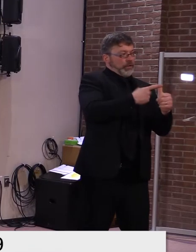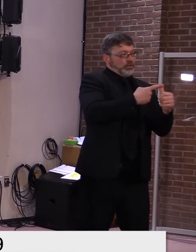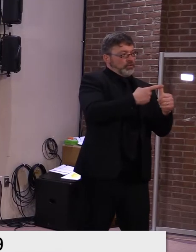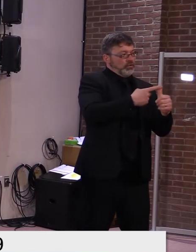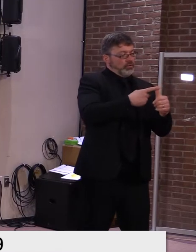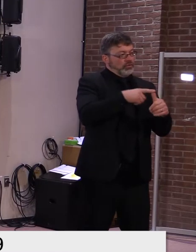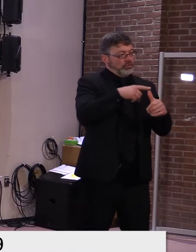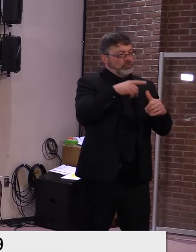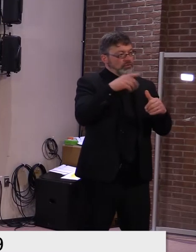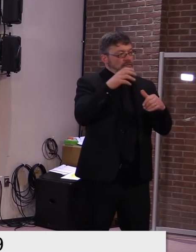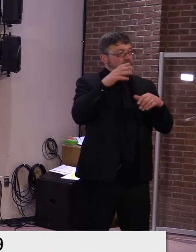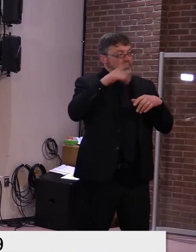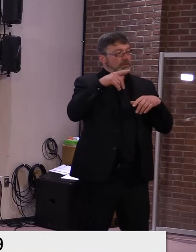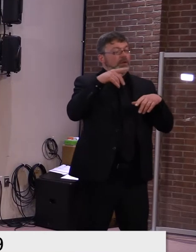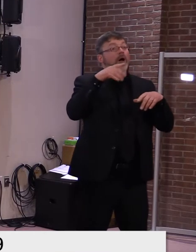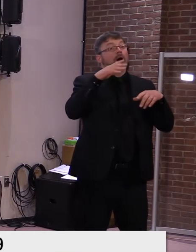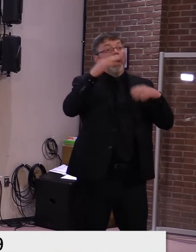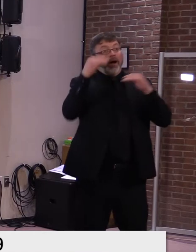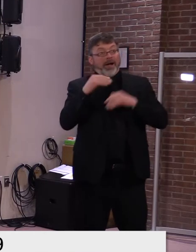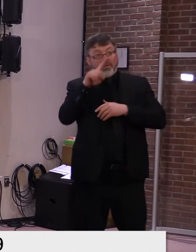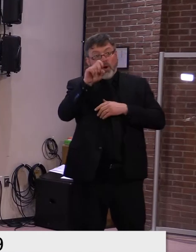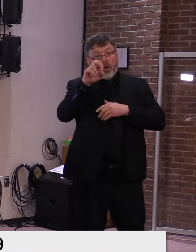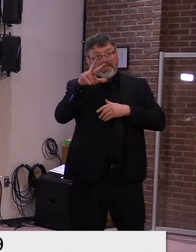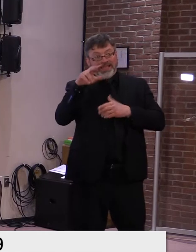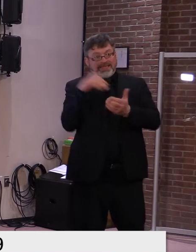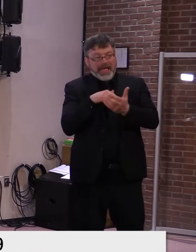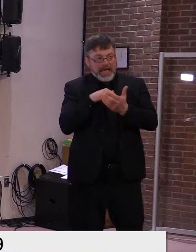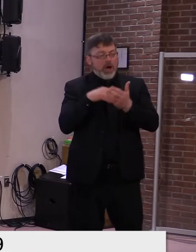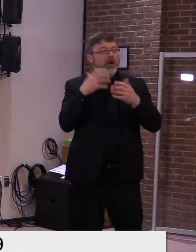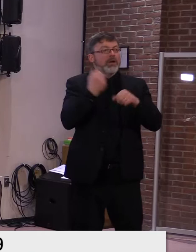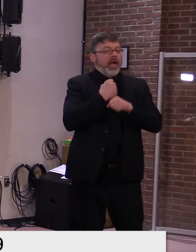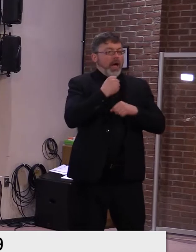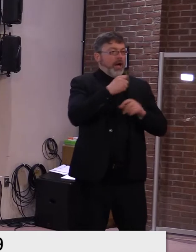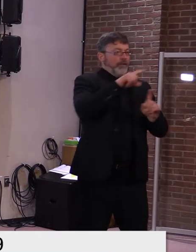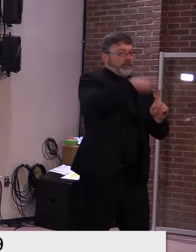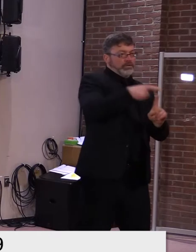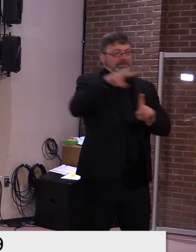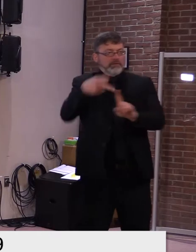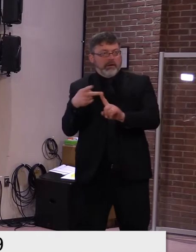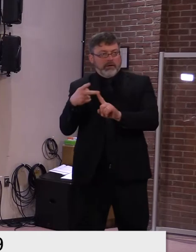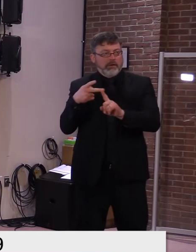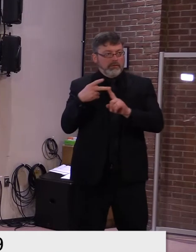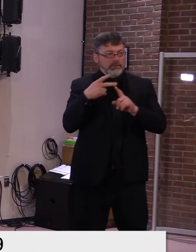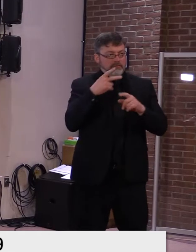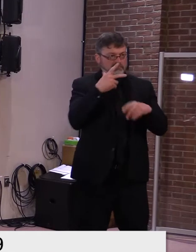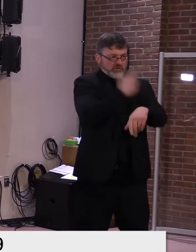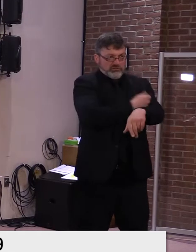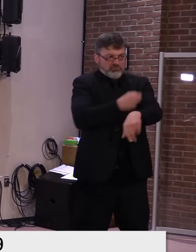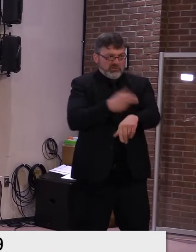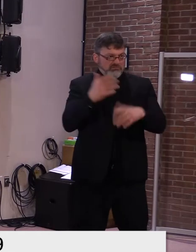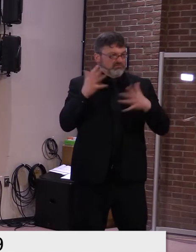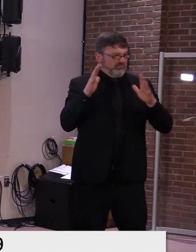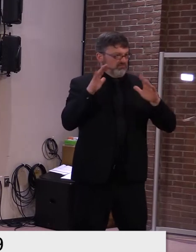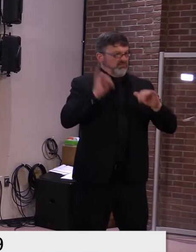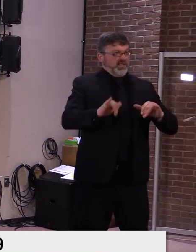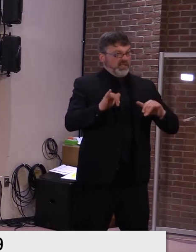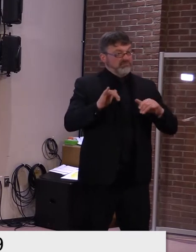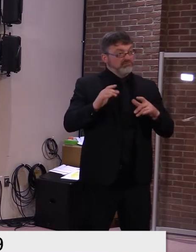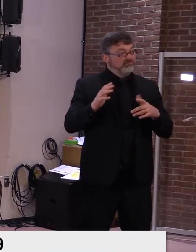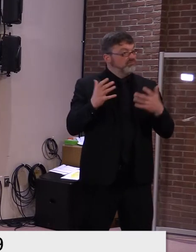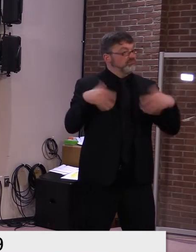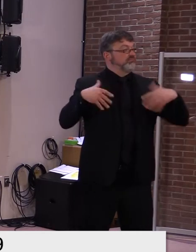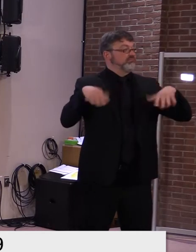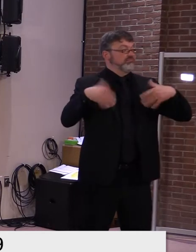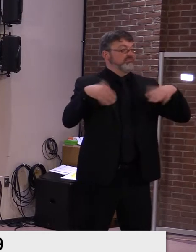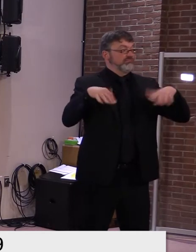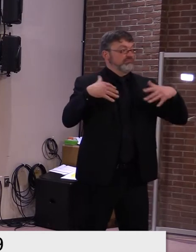103,800 have received their first and last dose of vaccine. I'd like to go to this slide here because I think